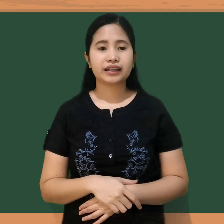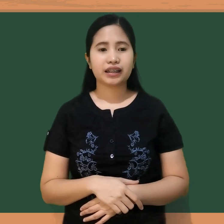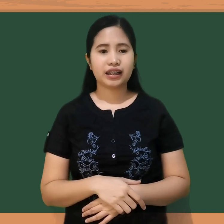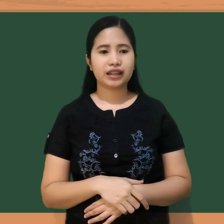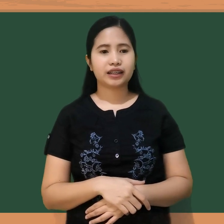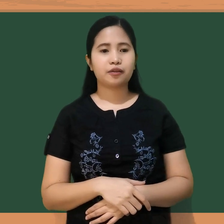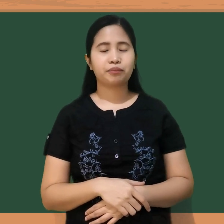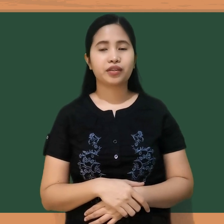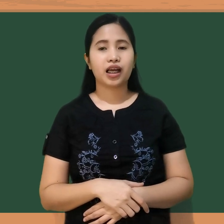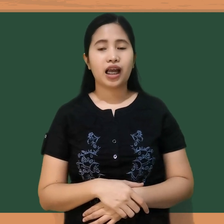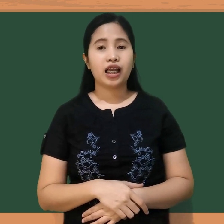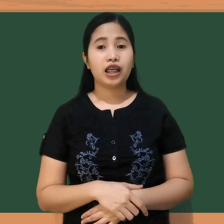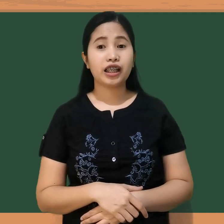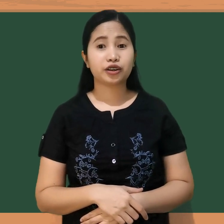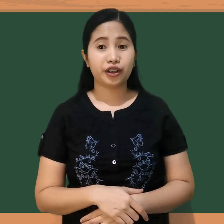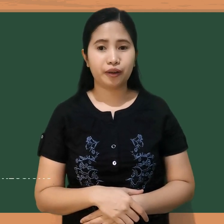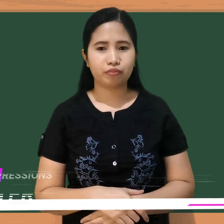Next is later.